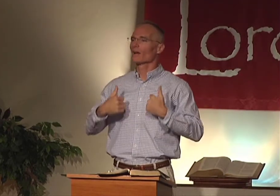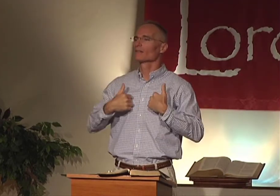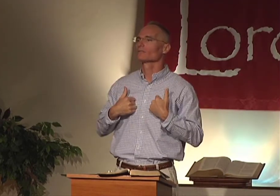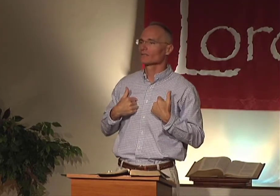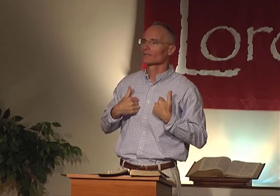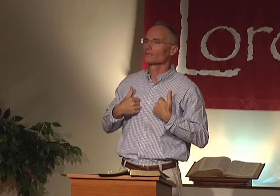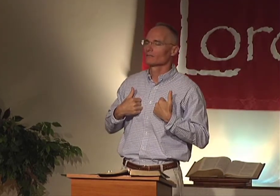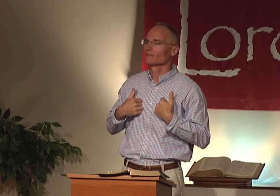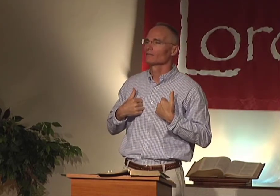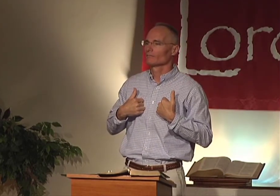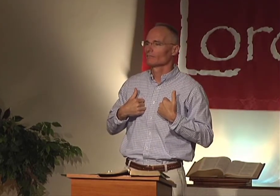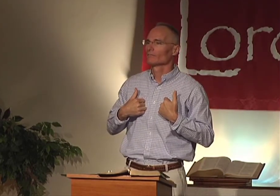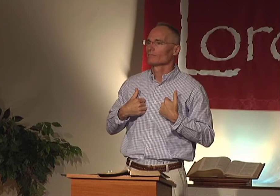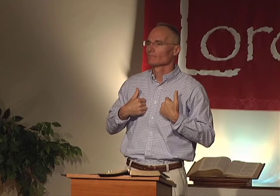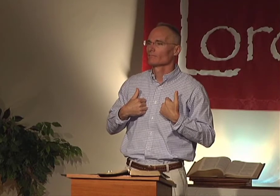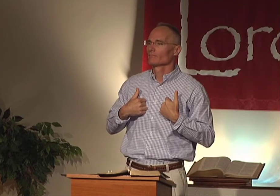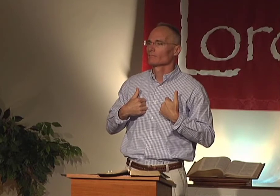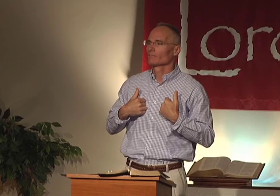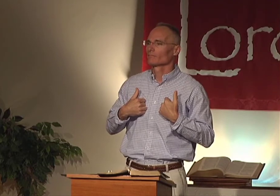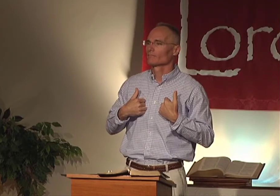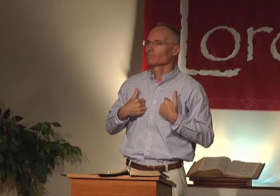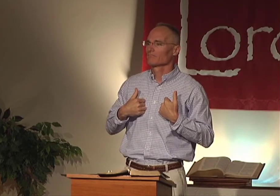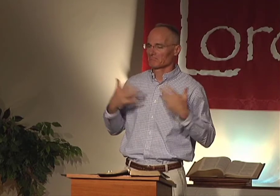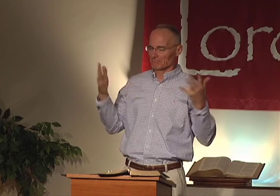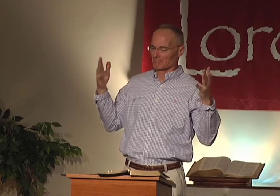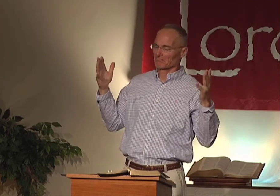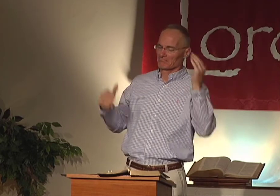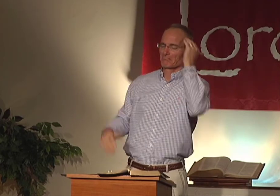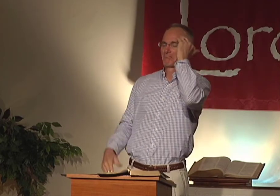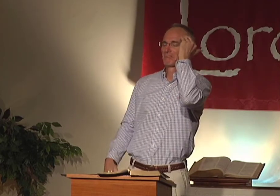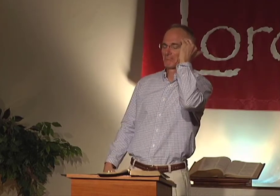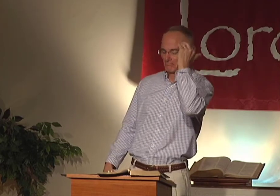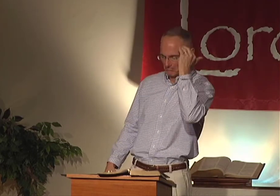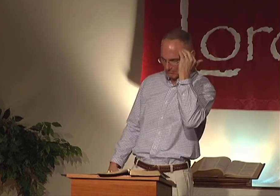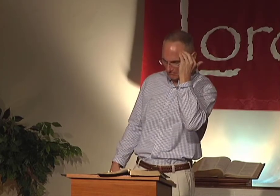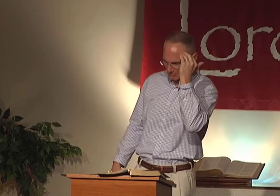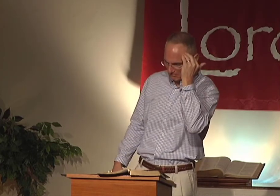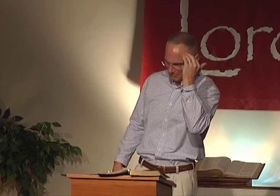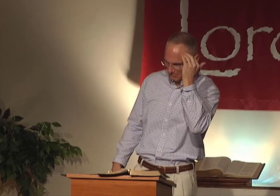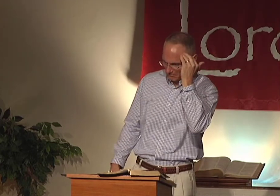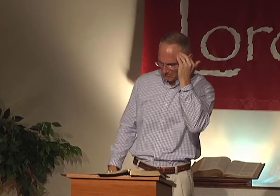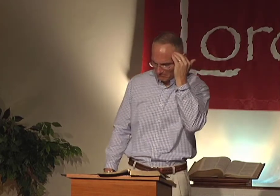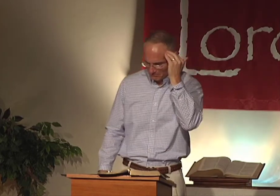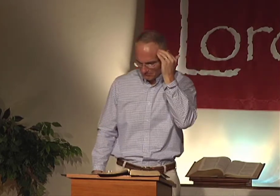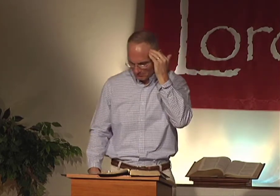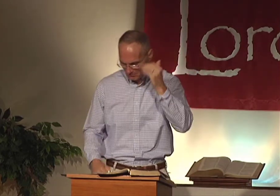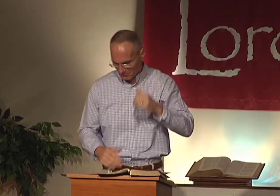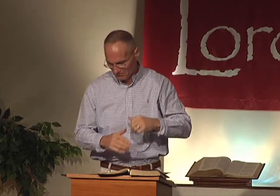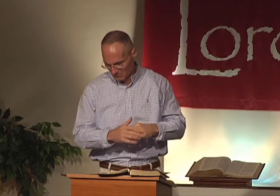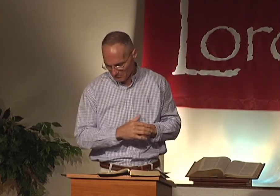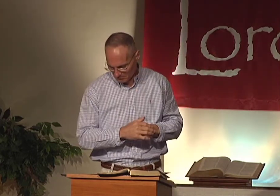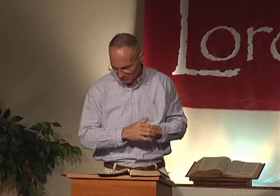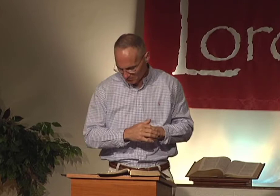that they had maxed out on spiritual life. They were full and they knew it.